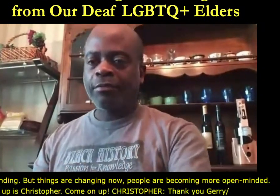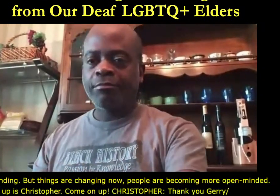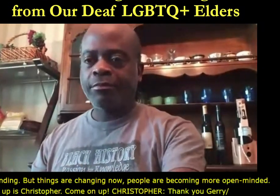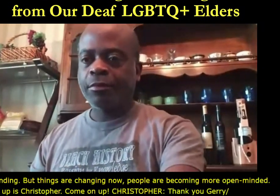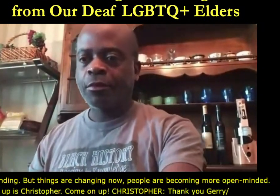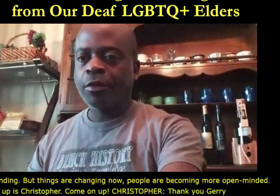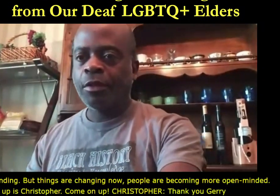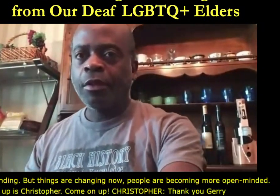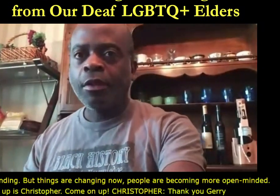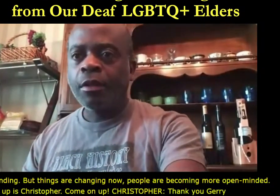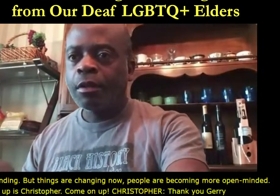oh